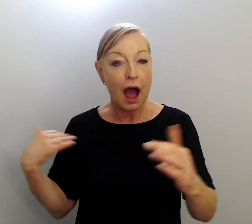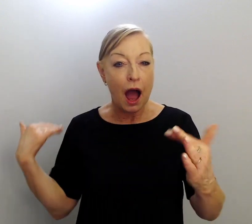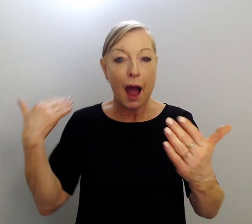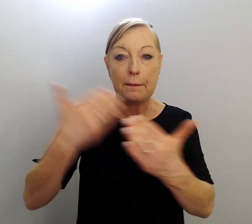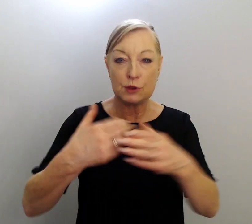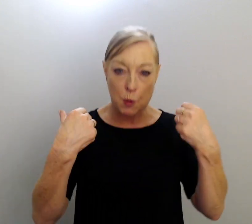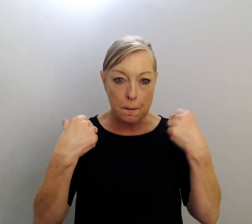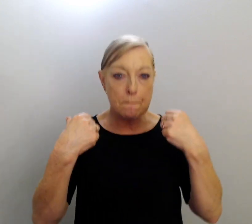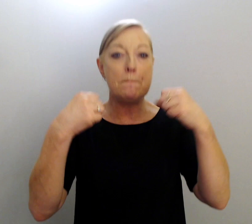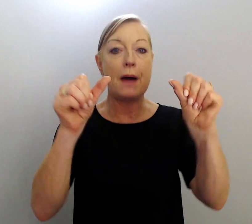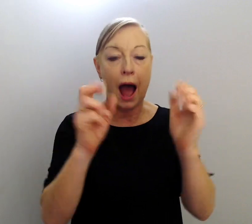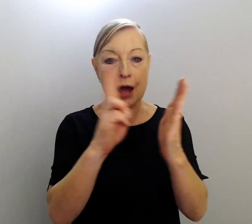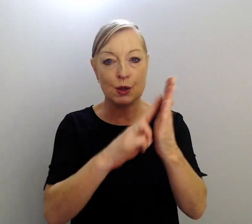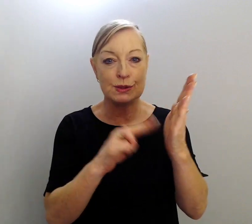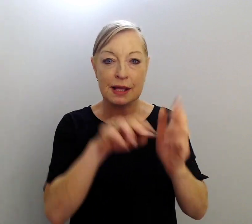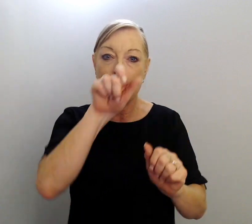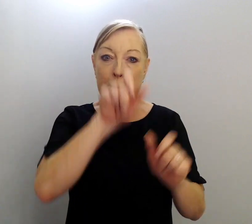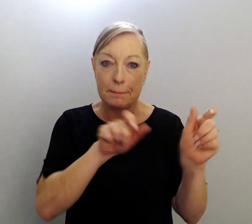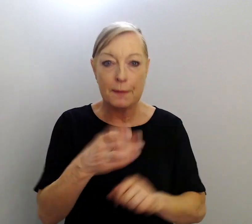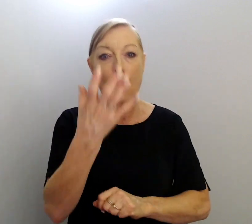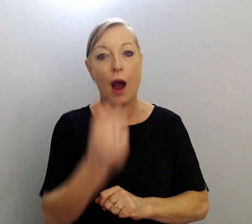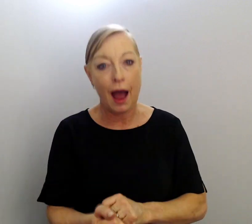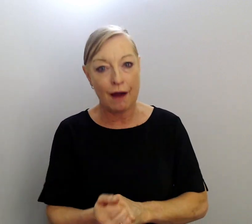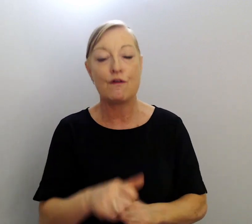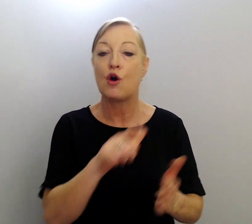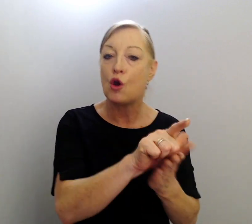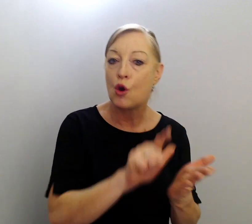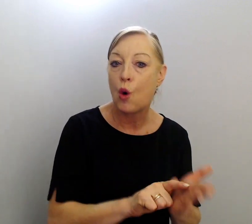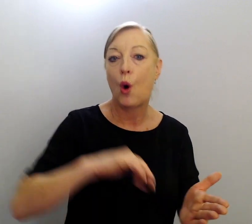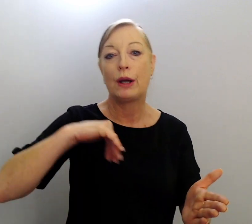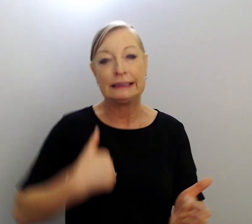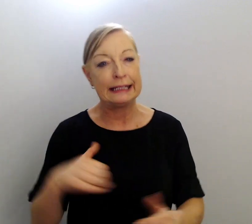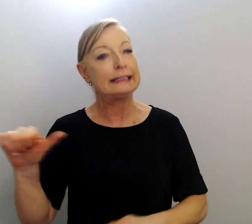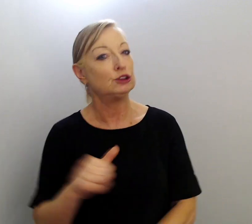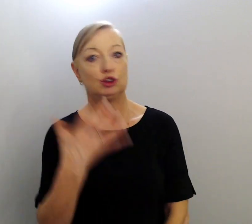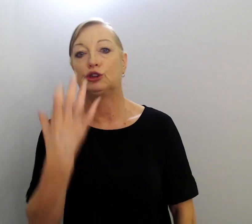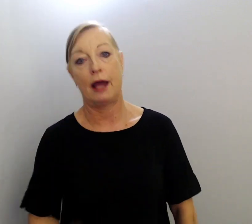to campaign until New Zealanders get the law they need and deserve.